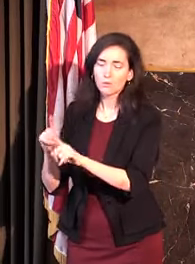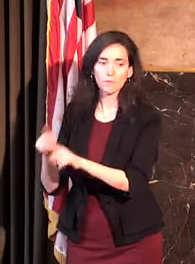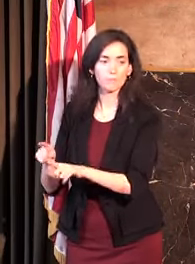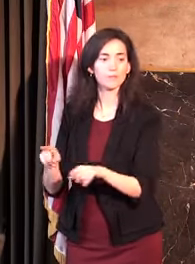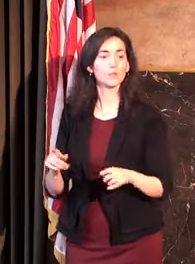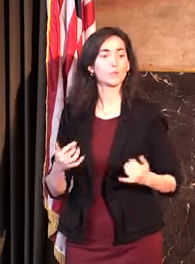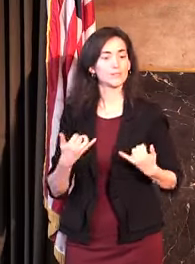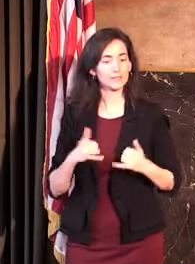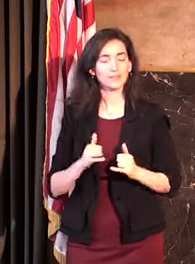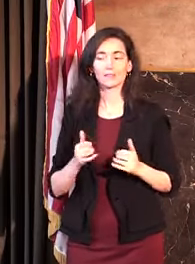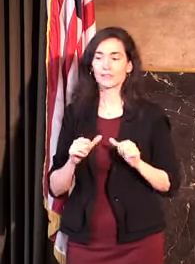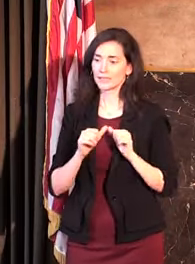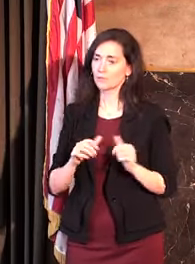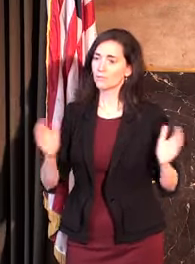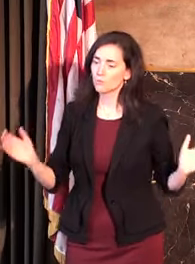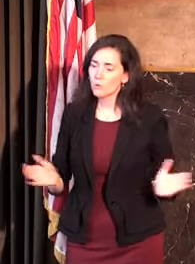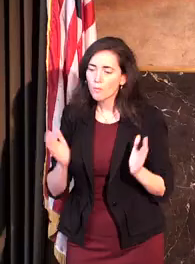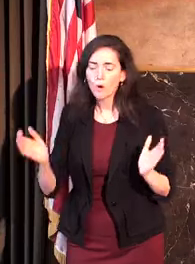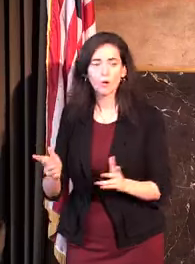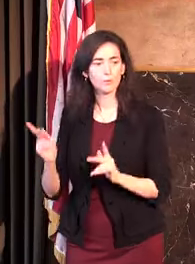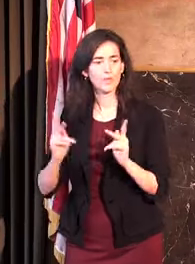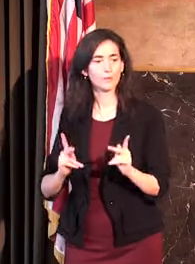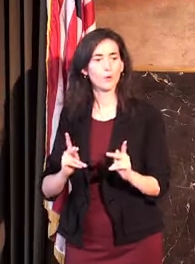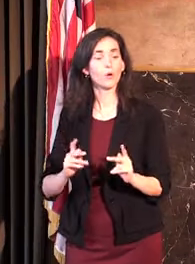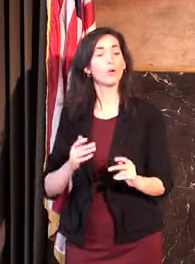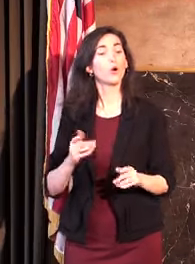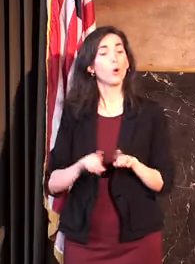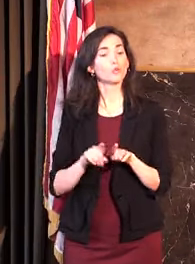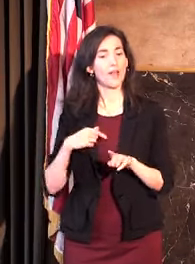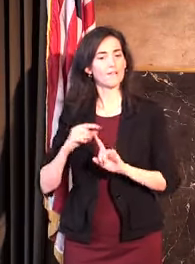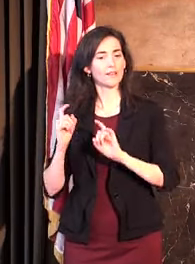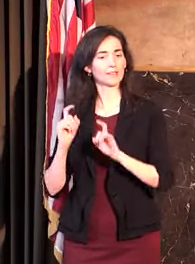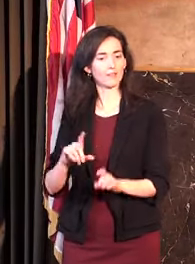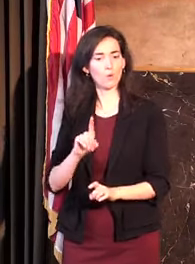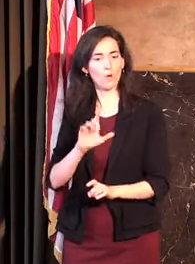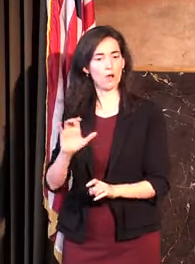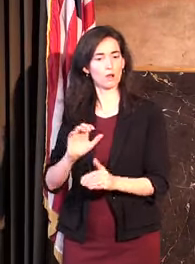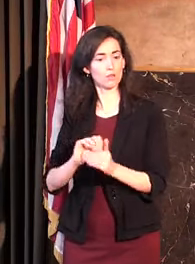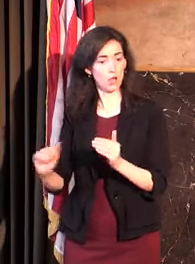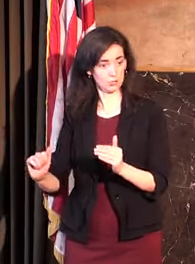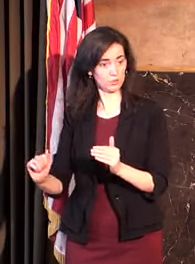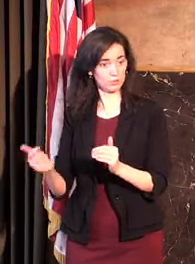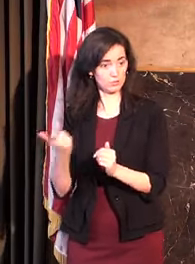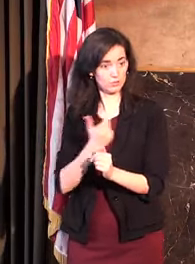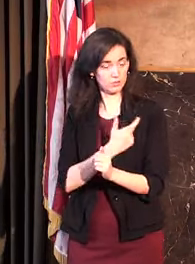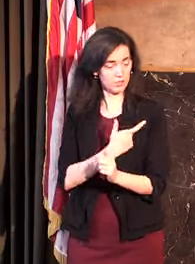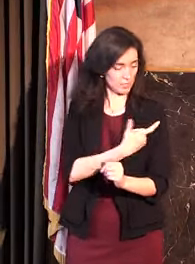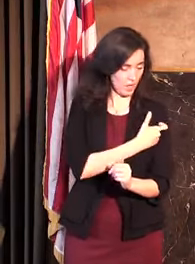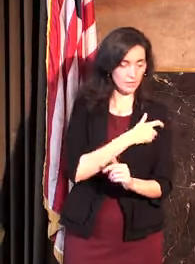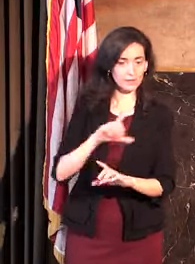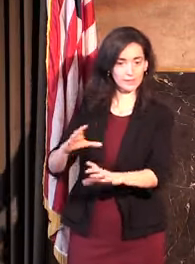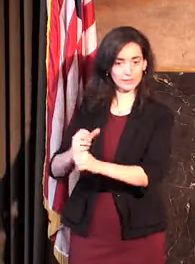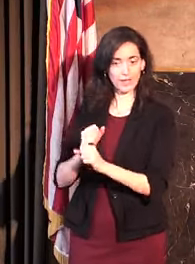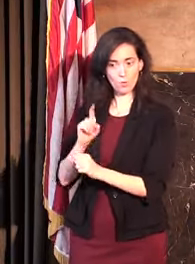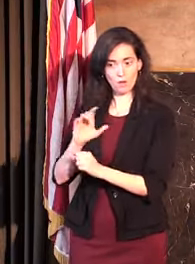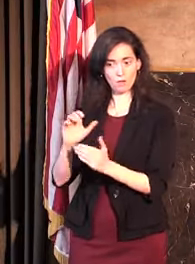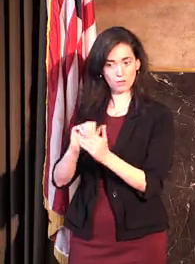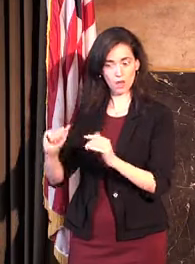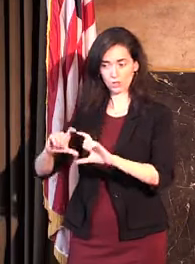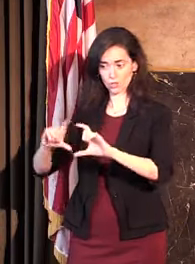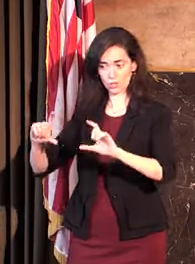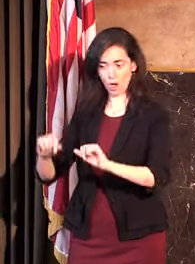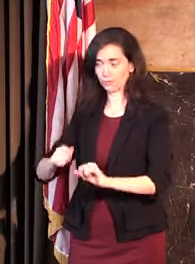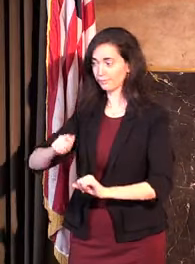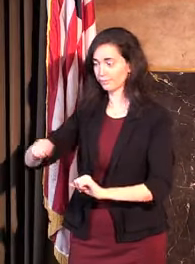and incentivize the vaccine. The shot for $100, $100 for your first shot has been extended throughout the end of this year. And